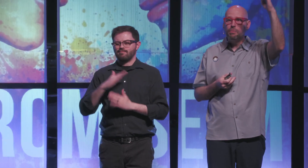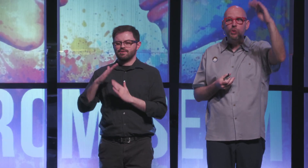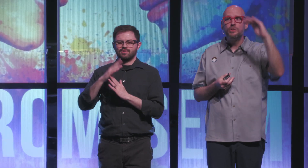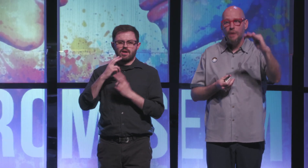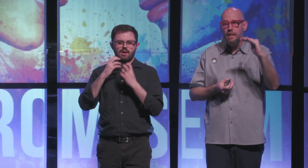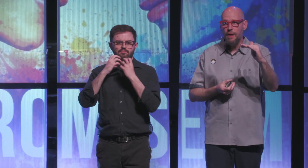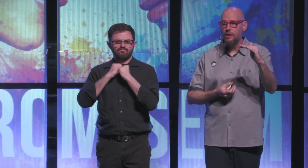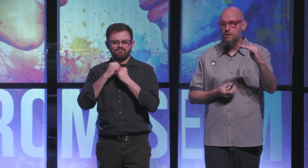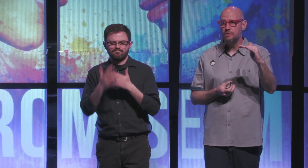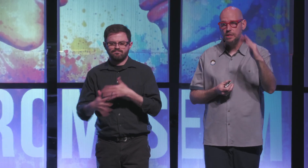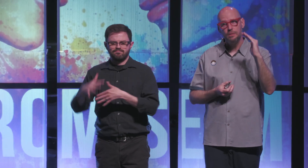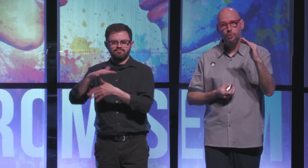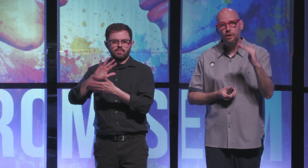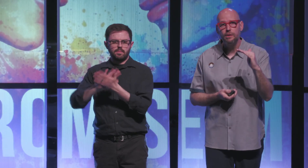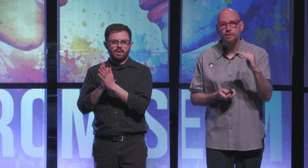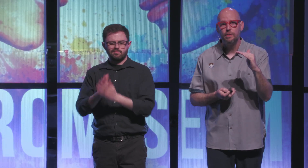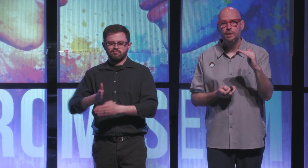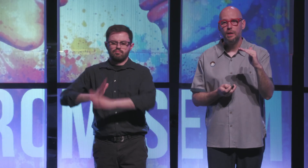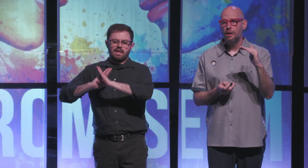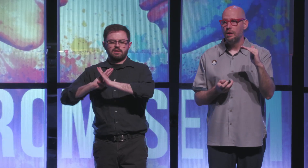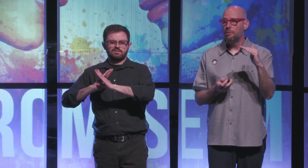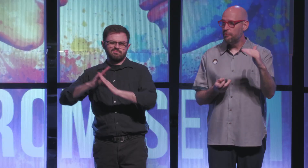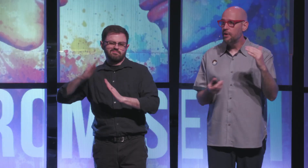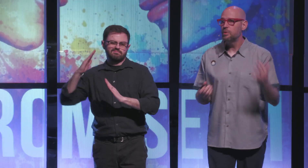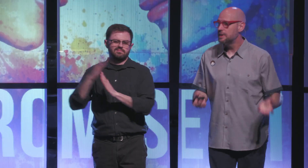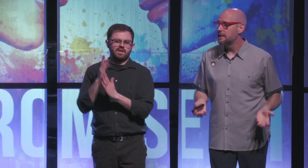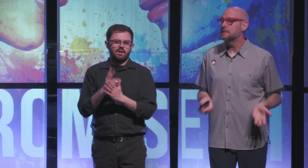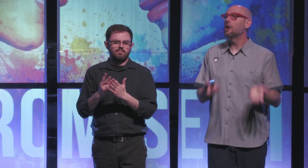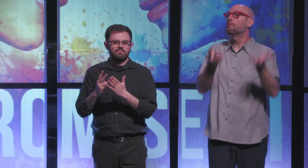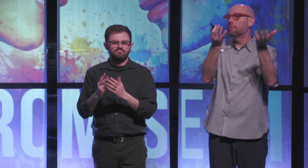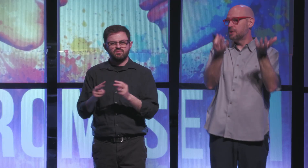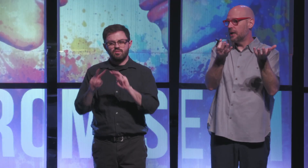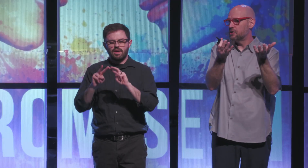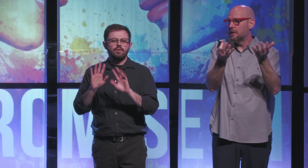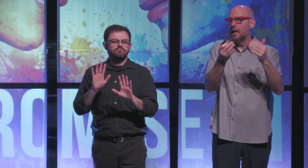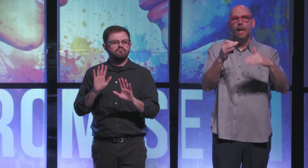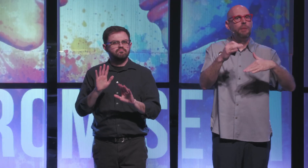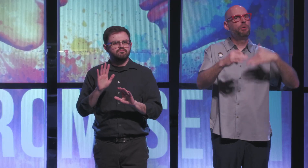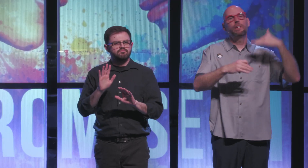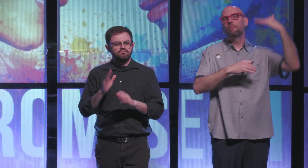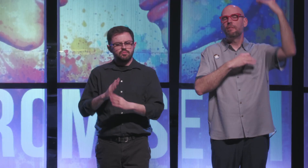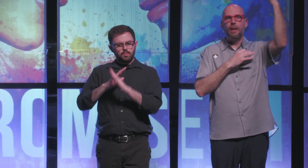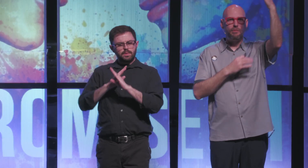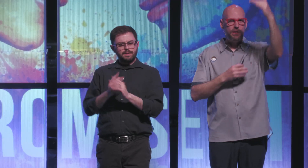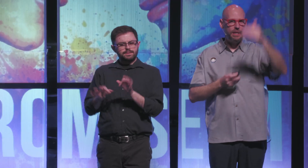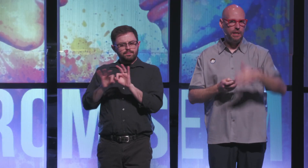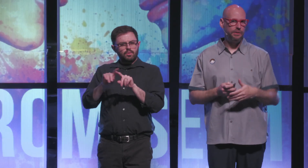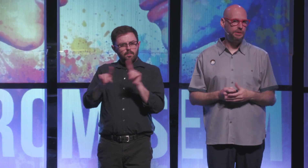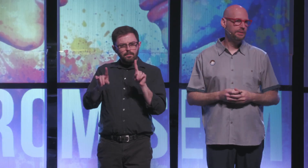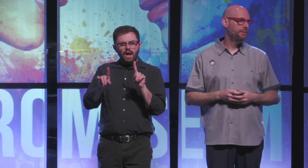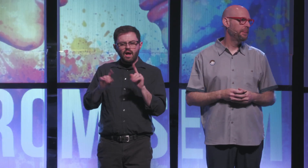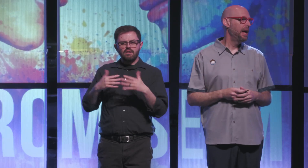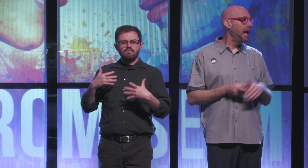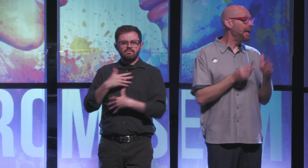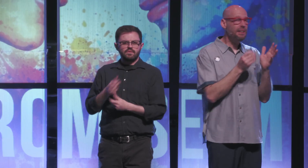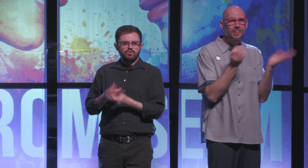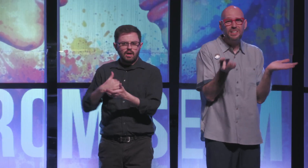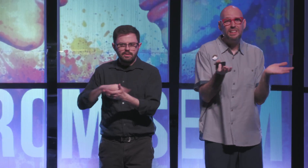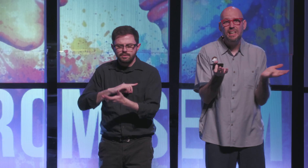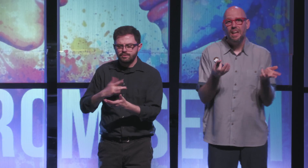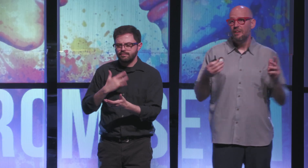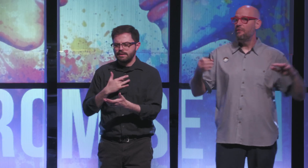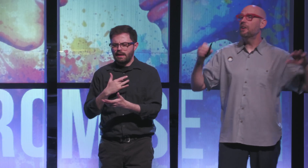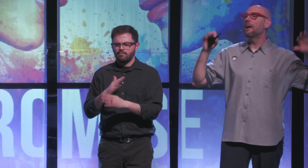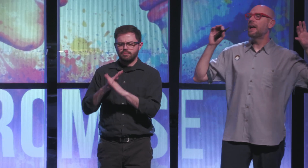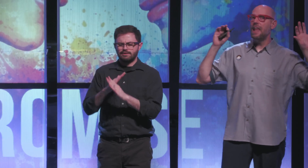value, as opposed to a value that's important. But fear will take self-protection and put it above everything else. And here's